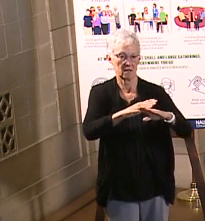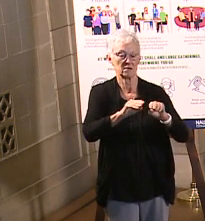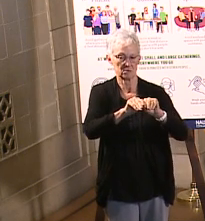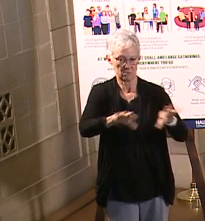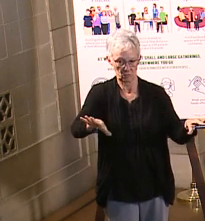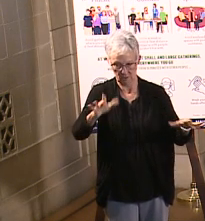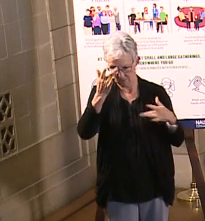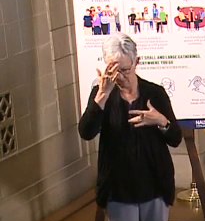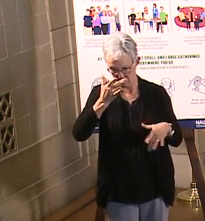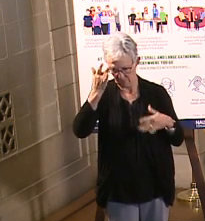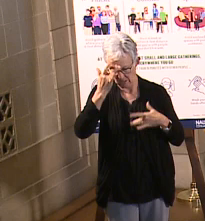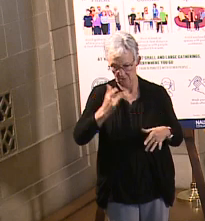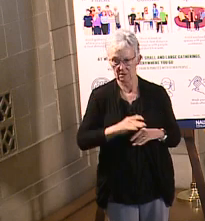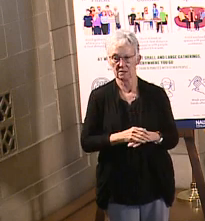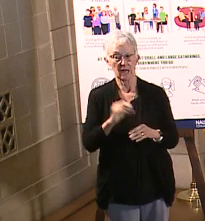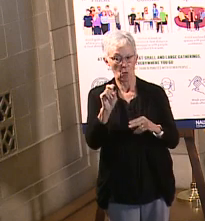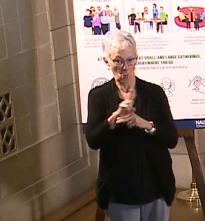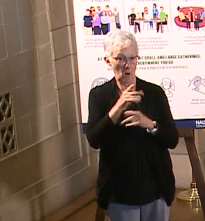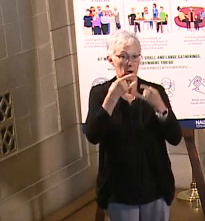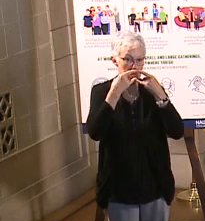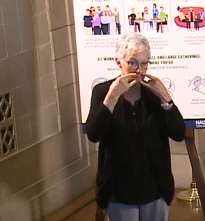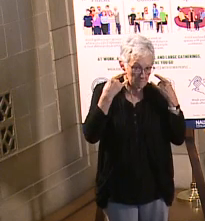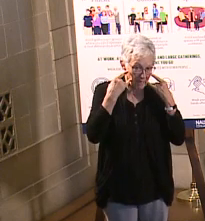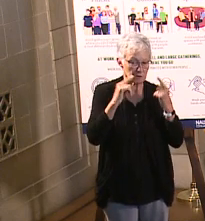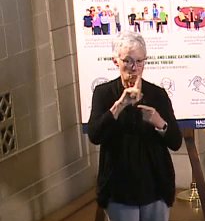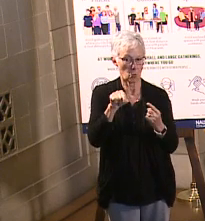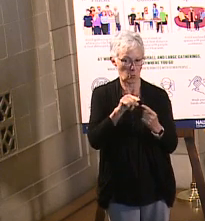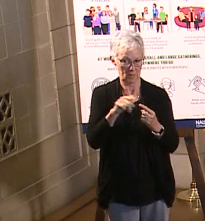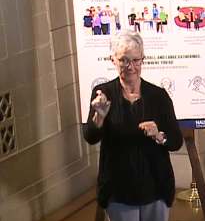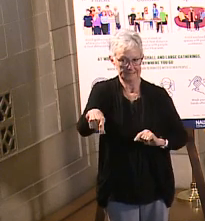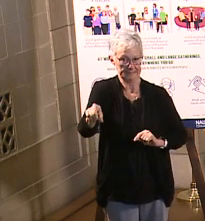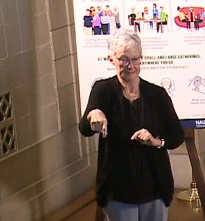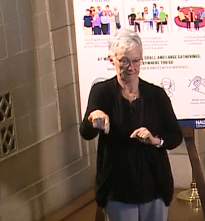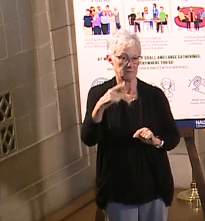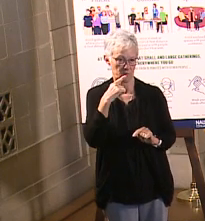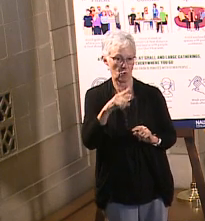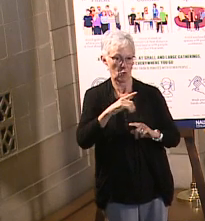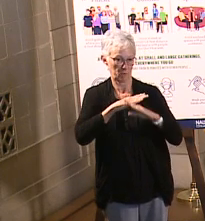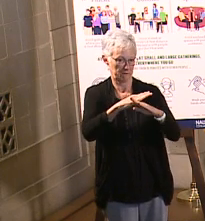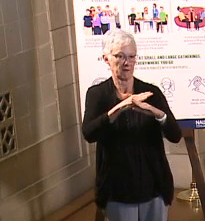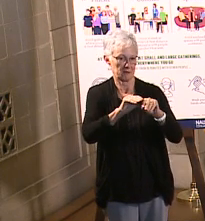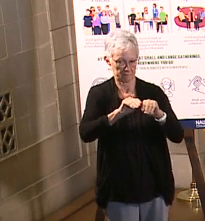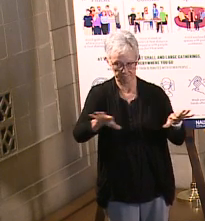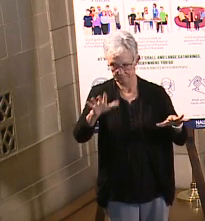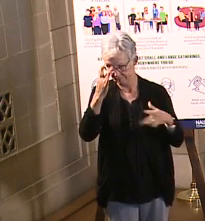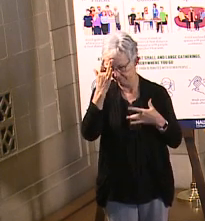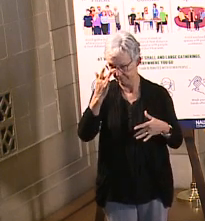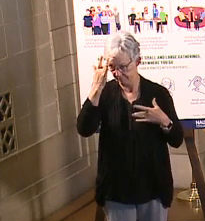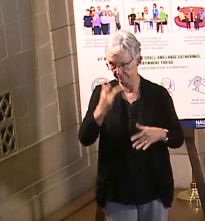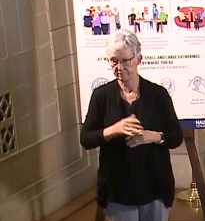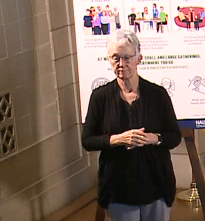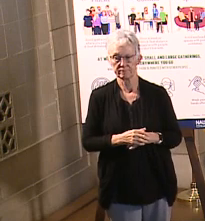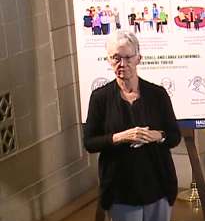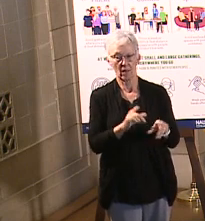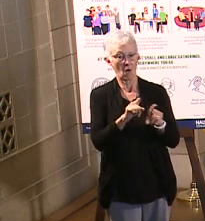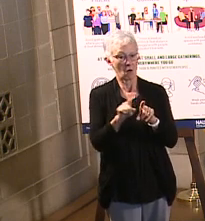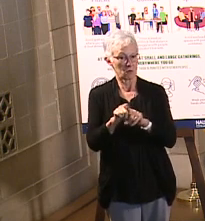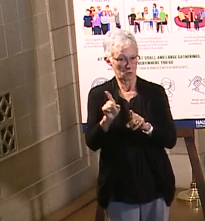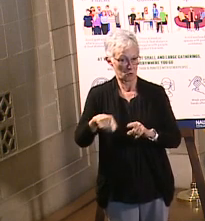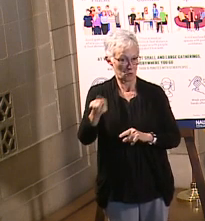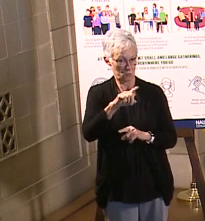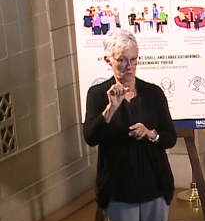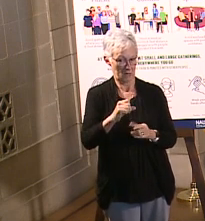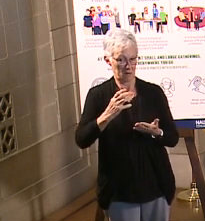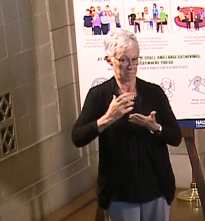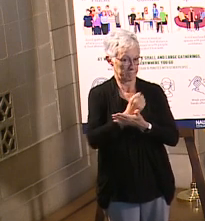spread of the virus. So those are all important rules we want everybody to continue to remember. And also, you can take advantage of testnebraska.com to